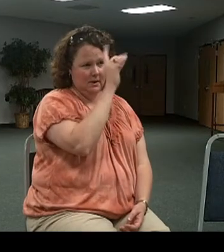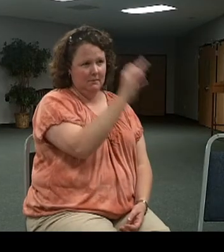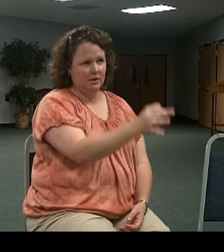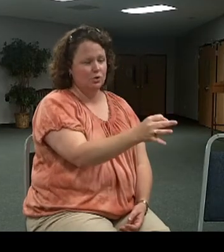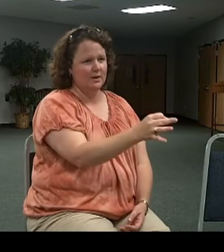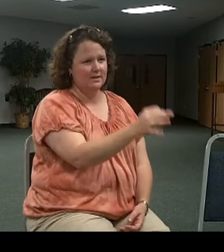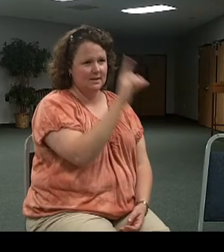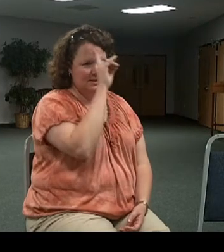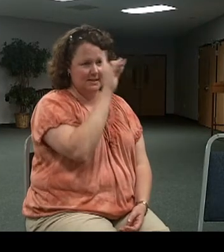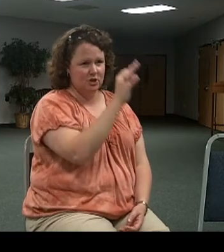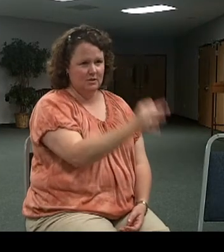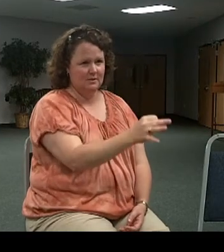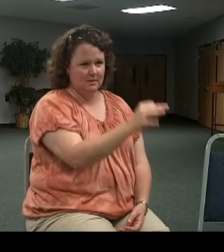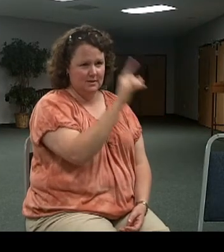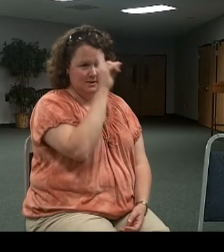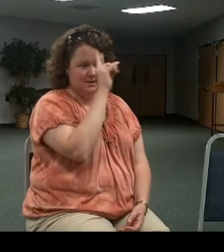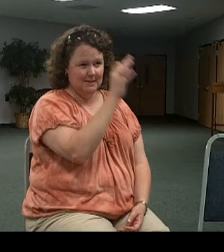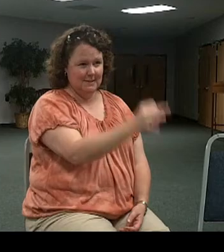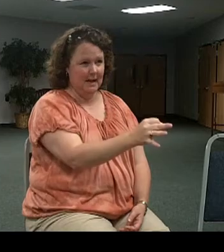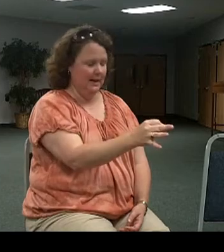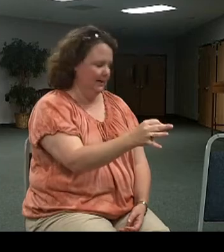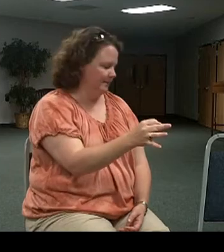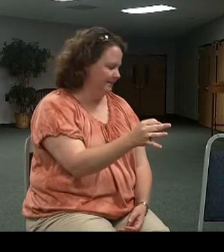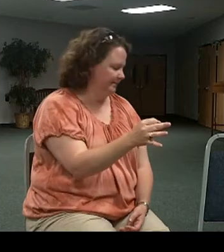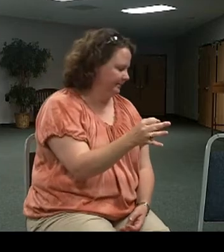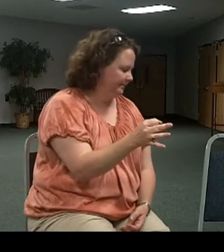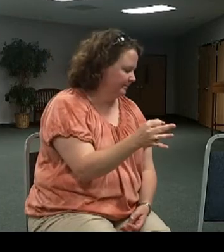Make a choice. Decision. Decide.